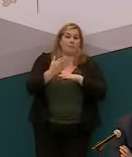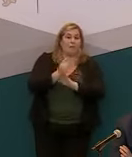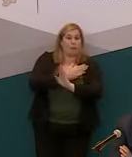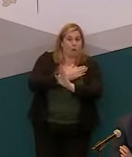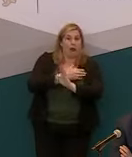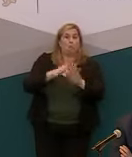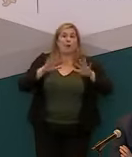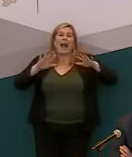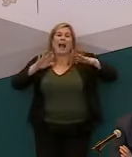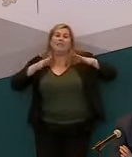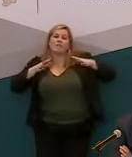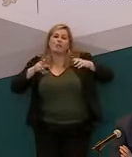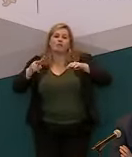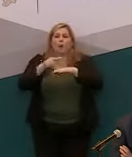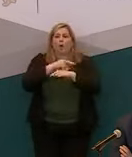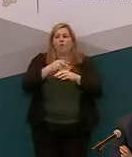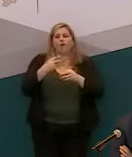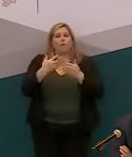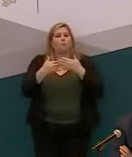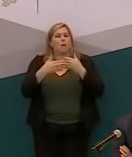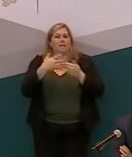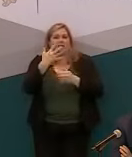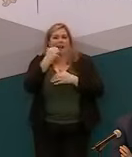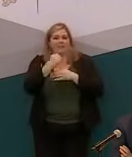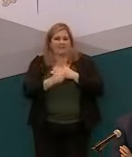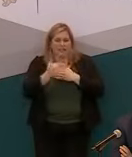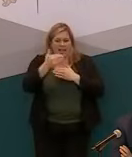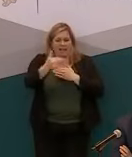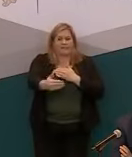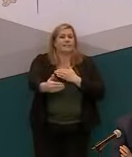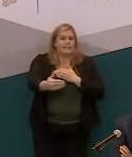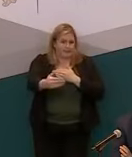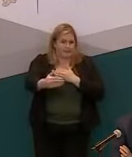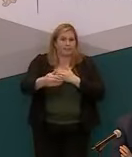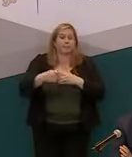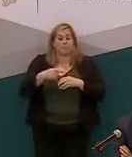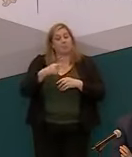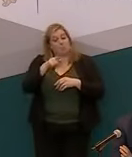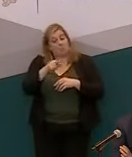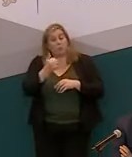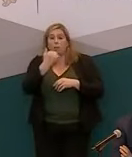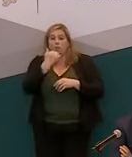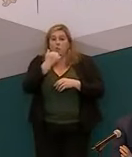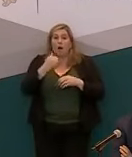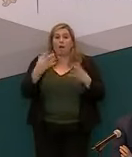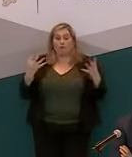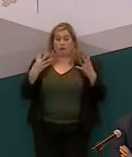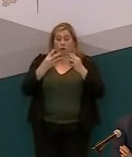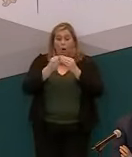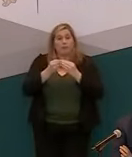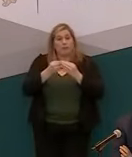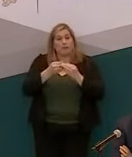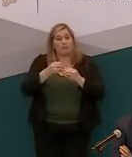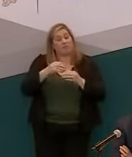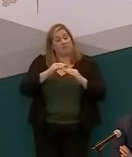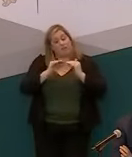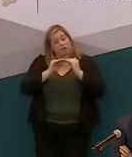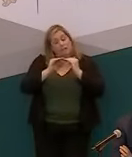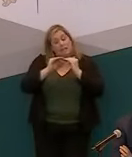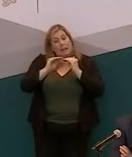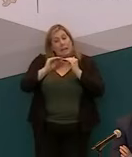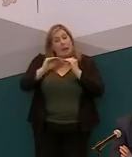over 5 days. And the growth rate in cumulative cases has been very stable now for over a week at